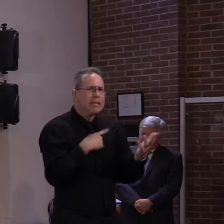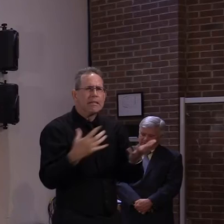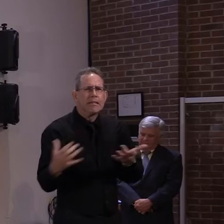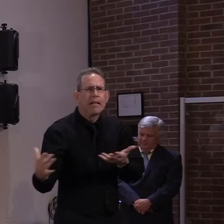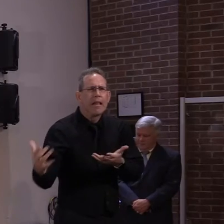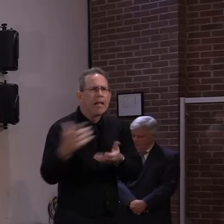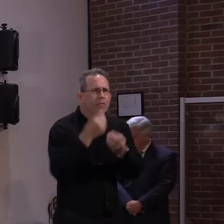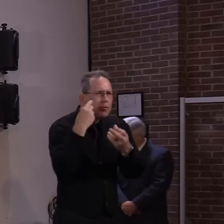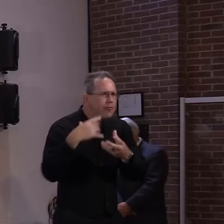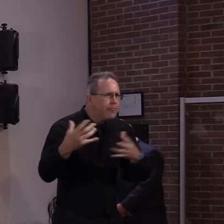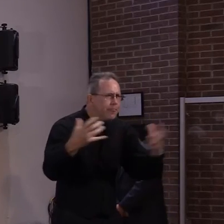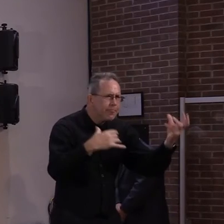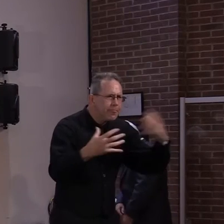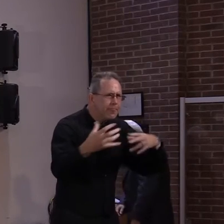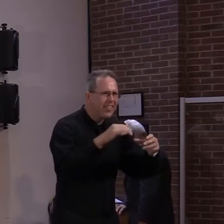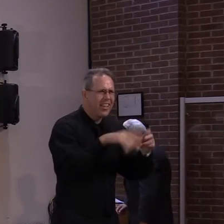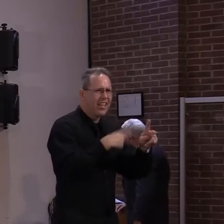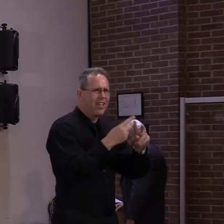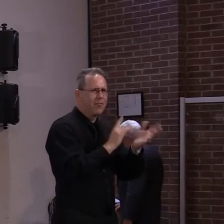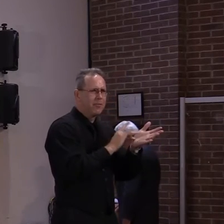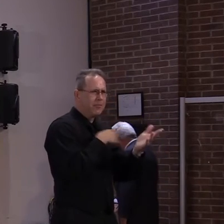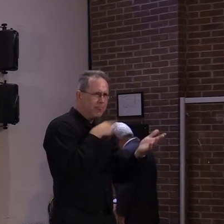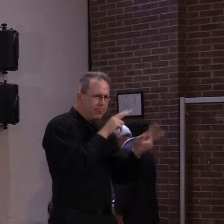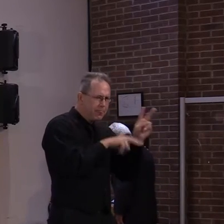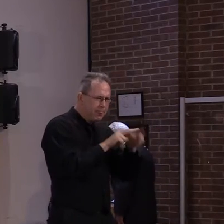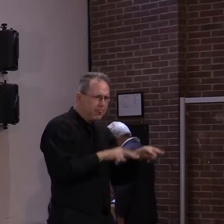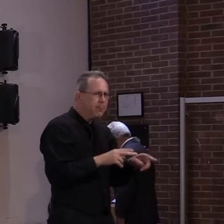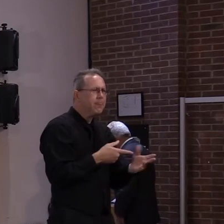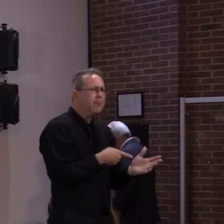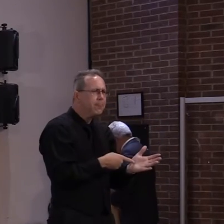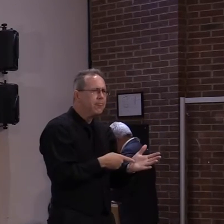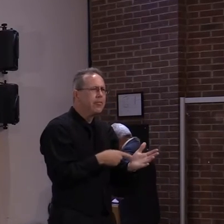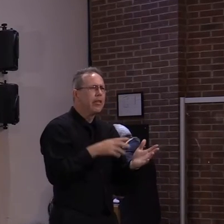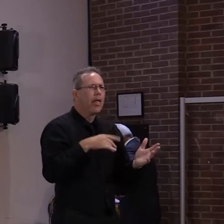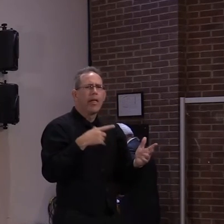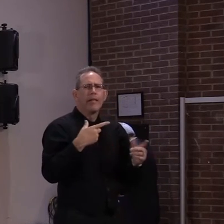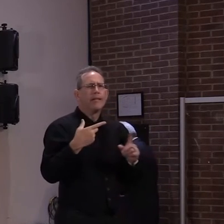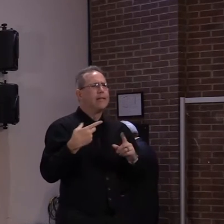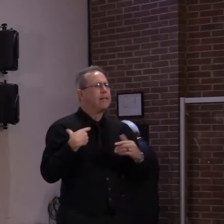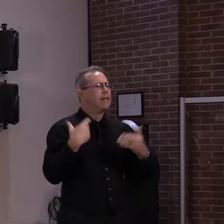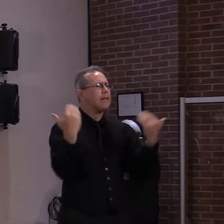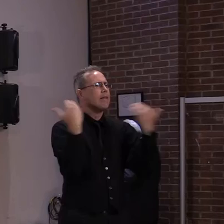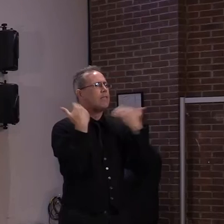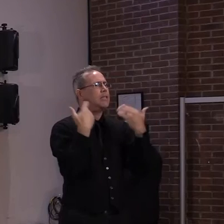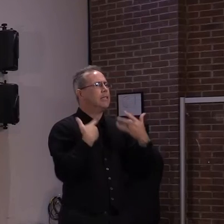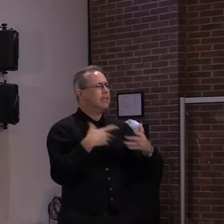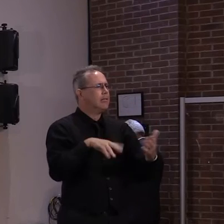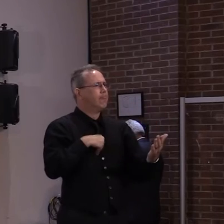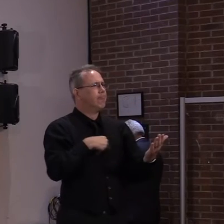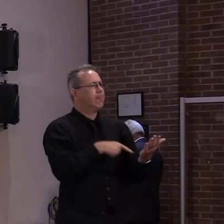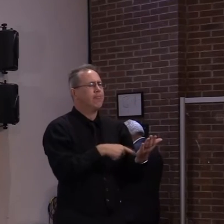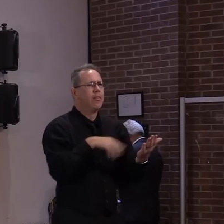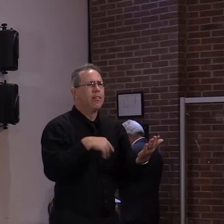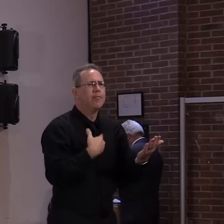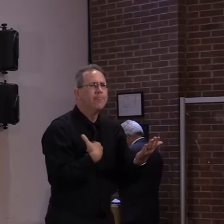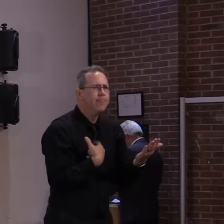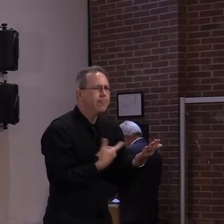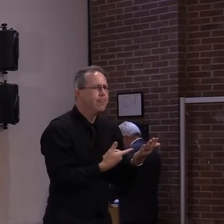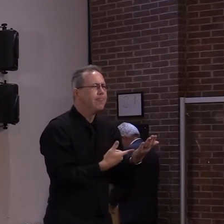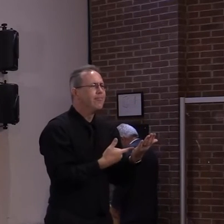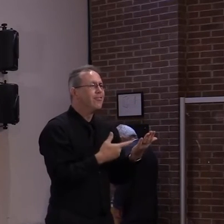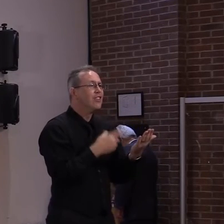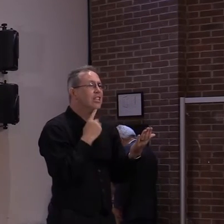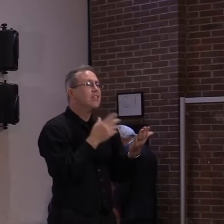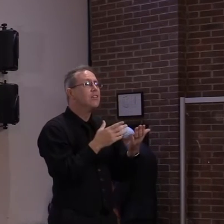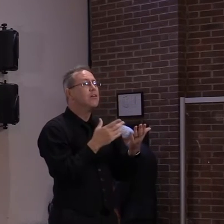and not seeing a lot of convincing information that says that a population-wide basis we